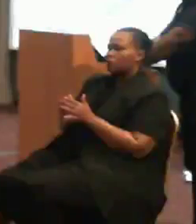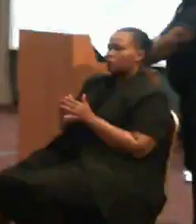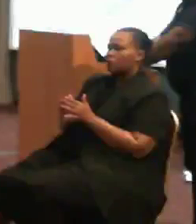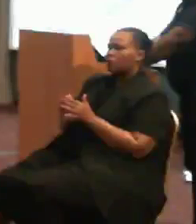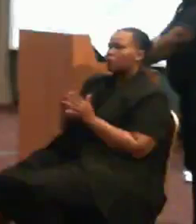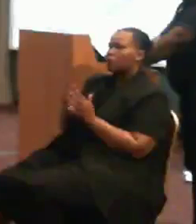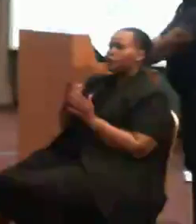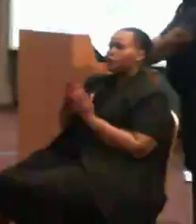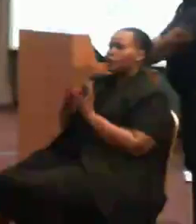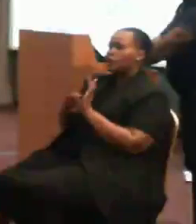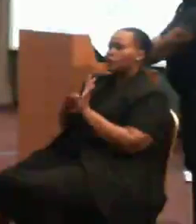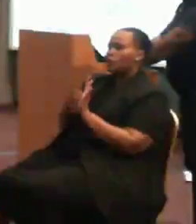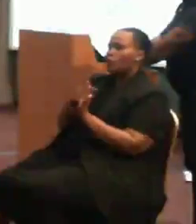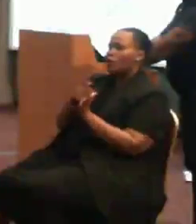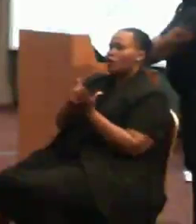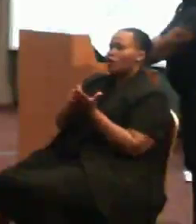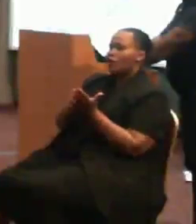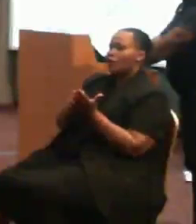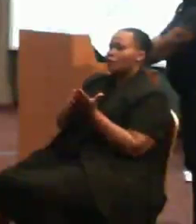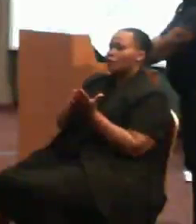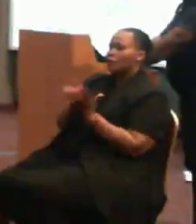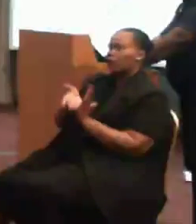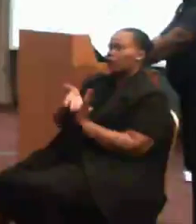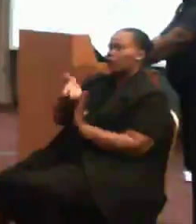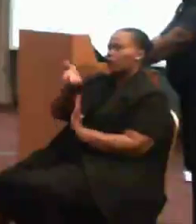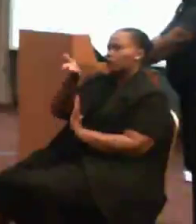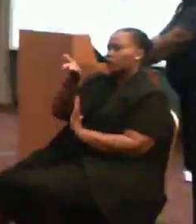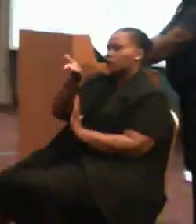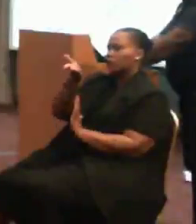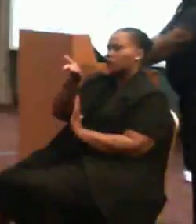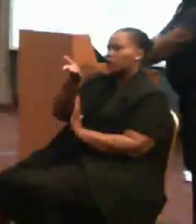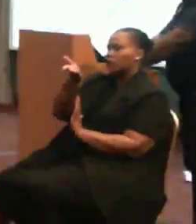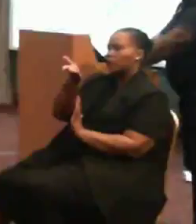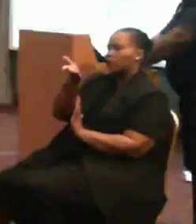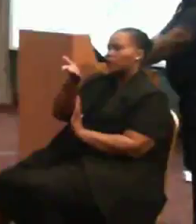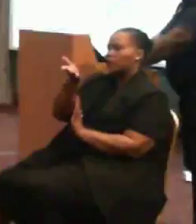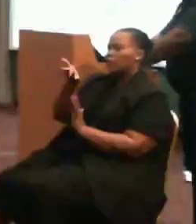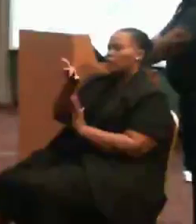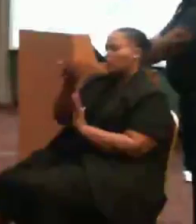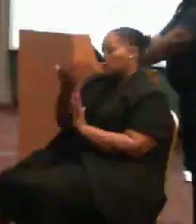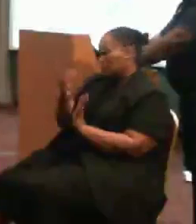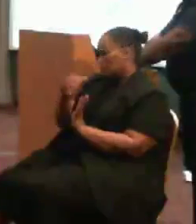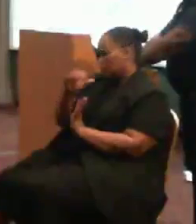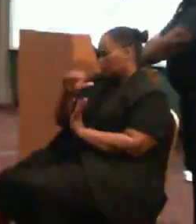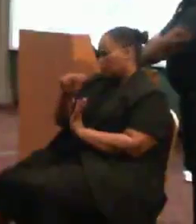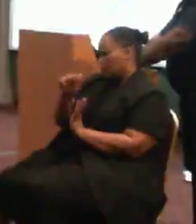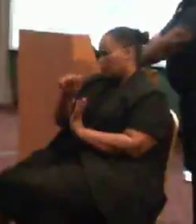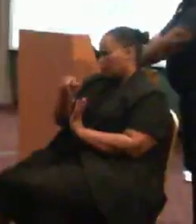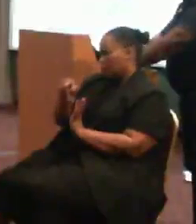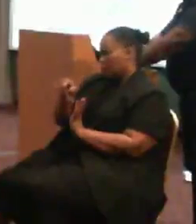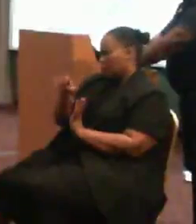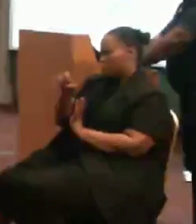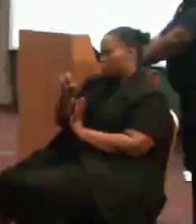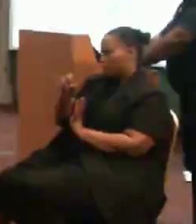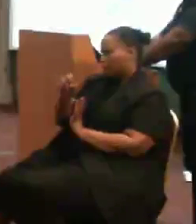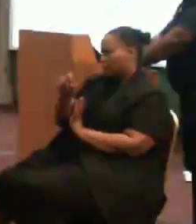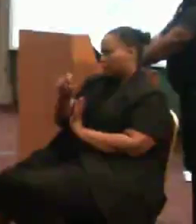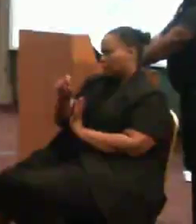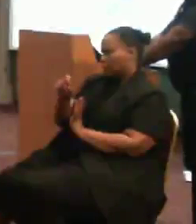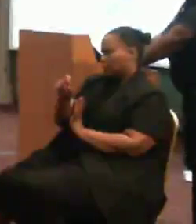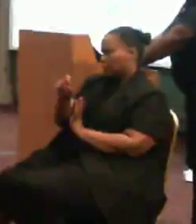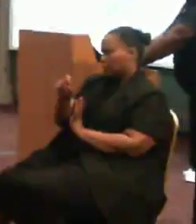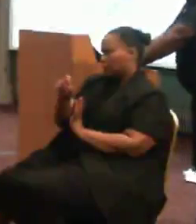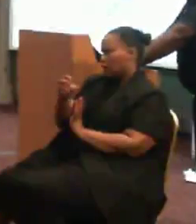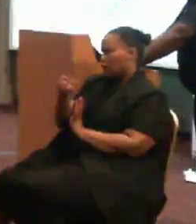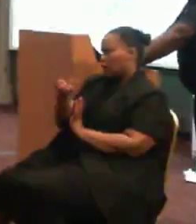your debt is increasing, how much is it arises out of capex and how much arises